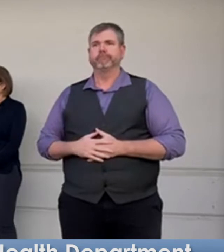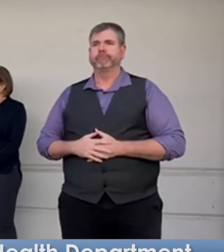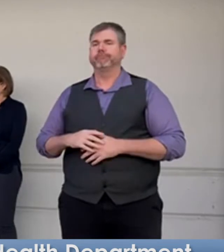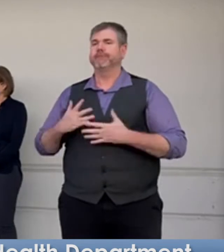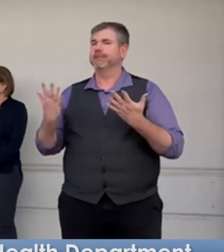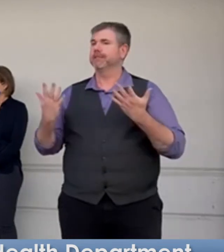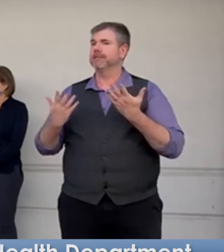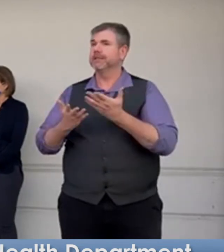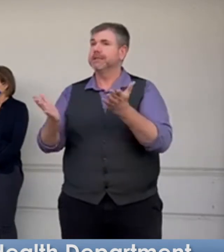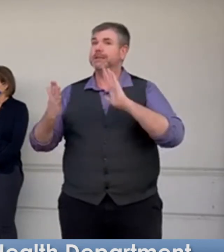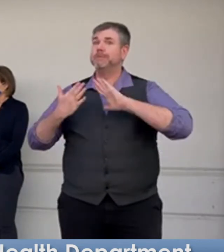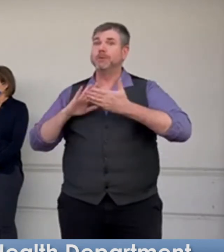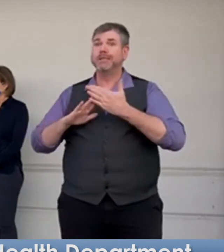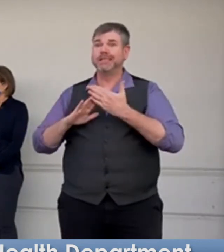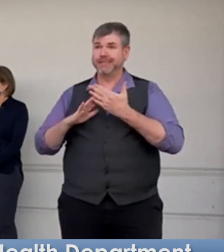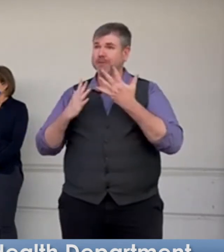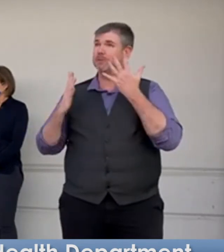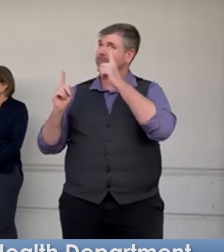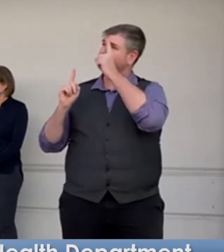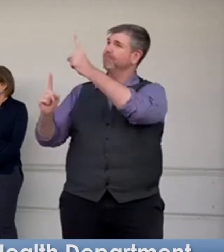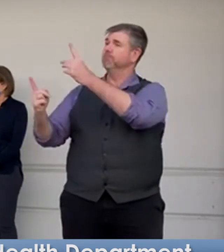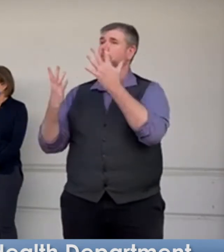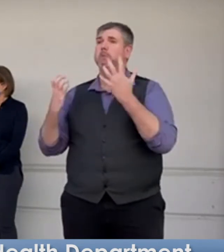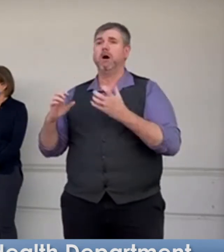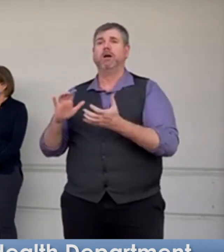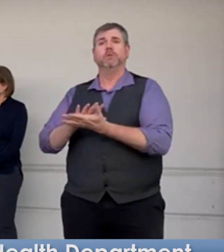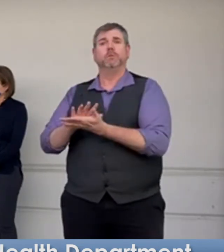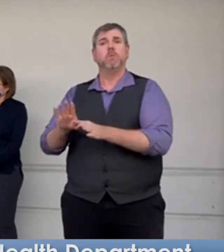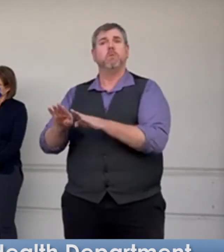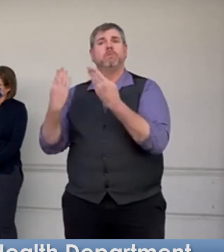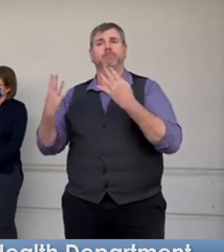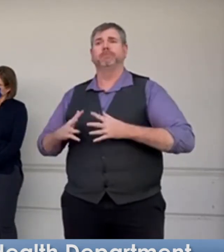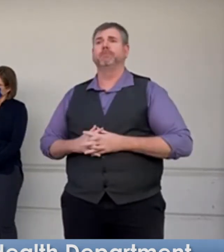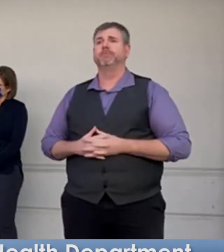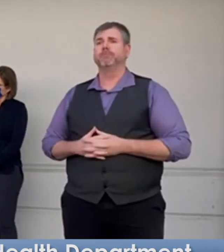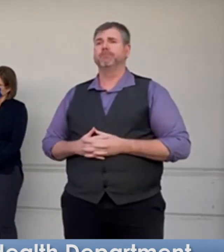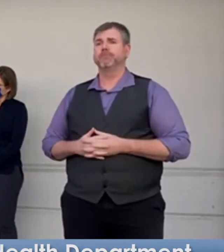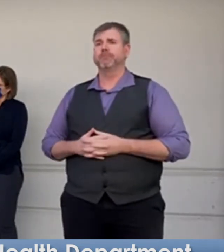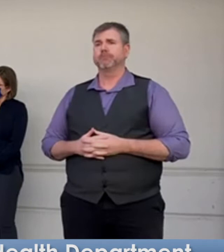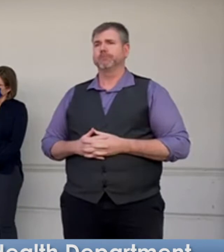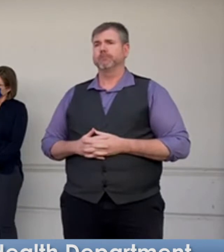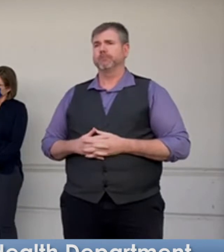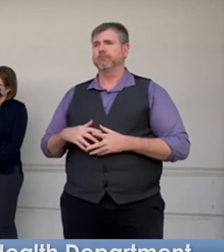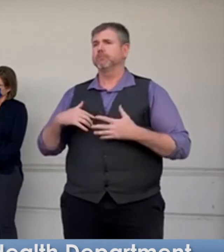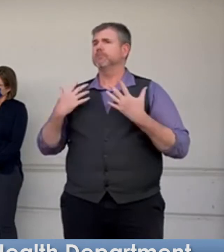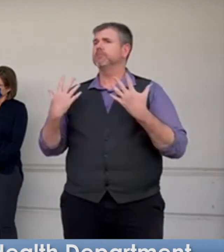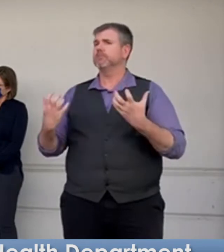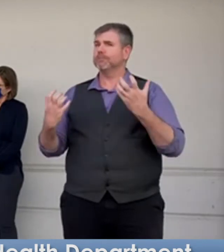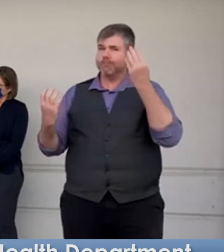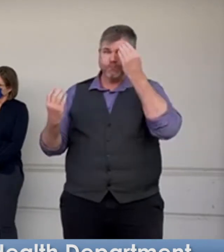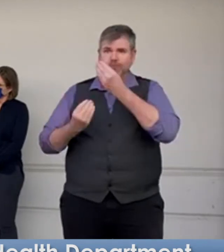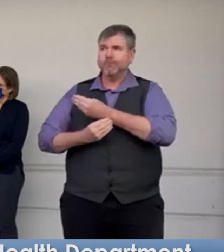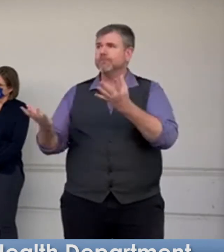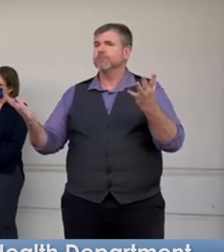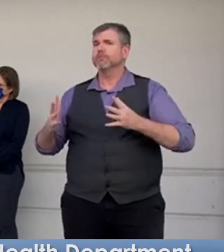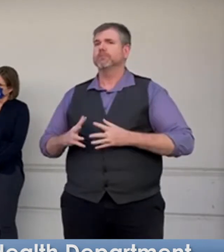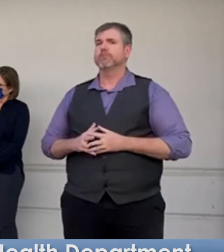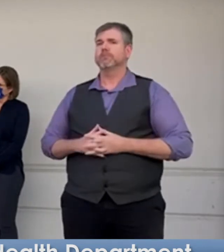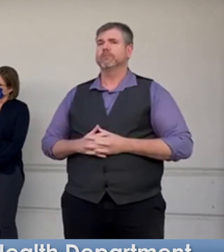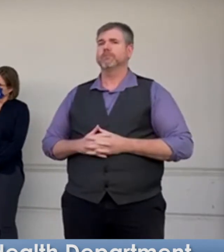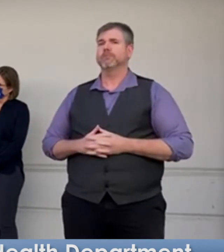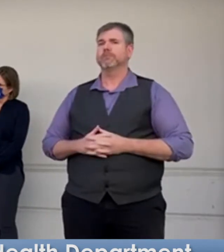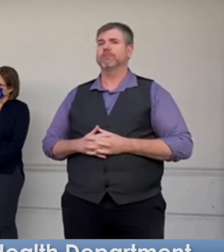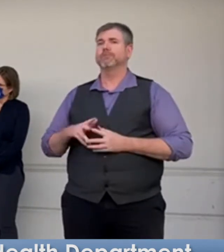open. And there's a couple of just bright spots I just want to acknowledge. One is that we're seeing announcements about vaccines coming